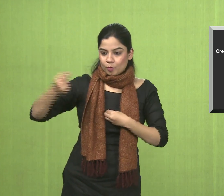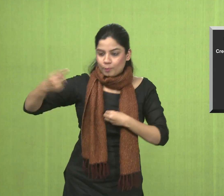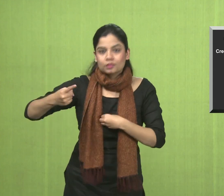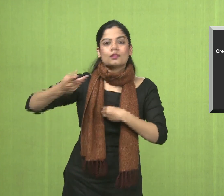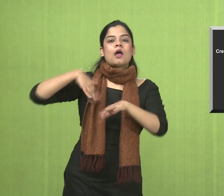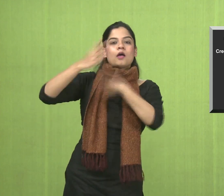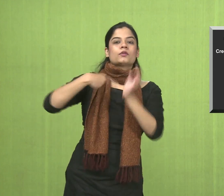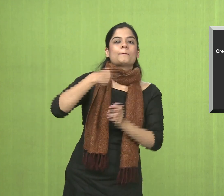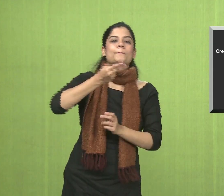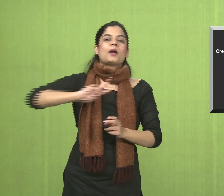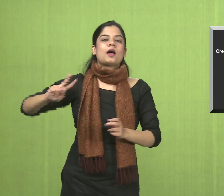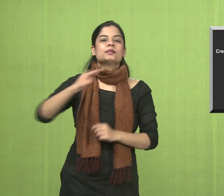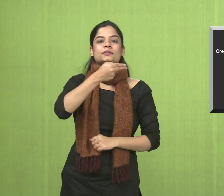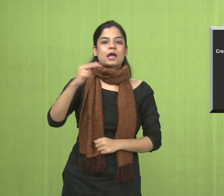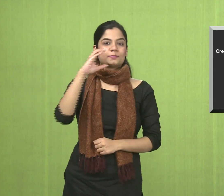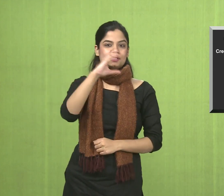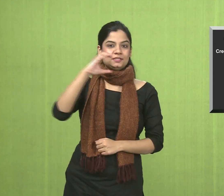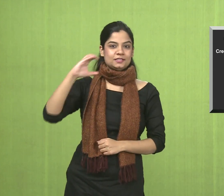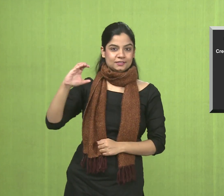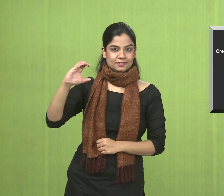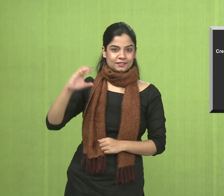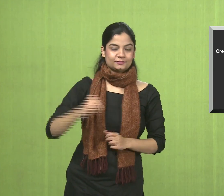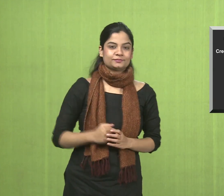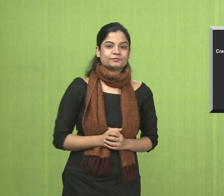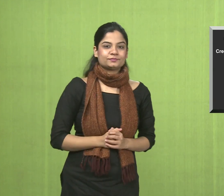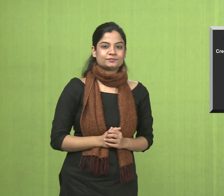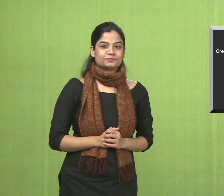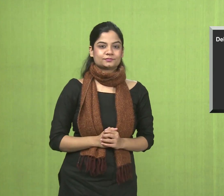a time by which we have to return that money. It's called credit card.